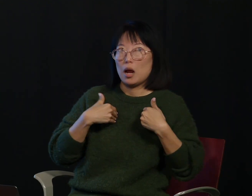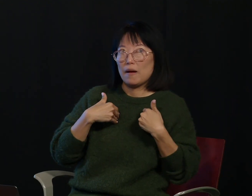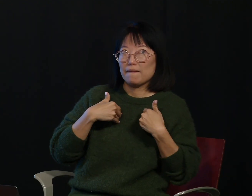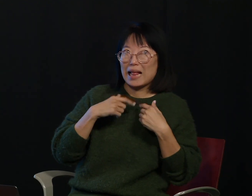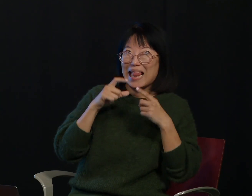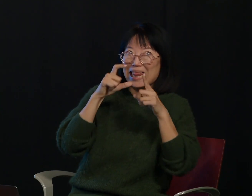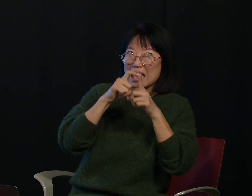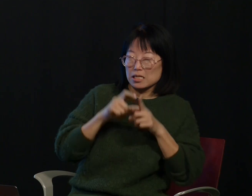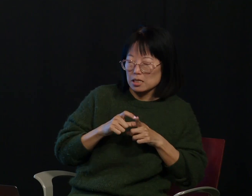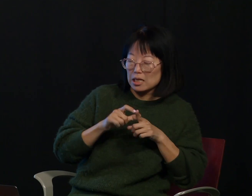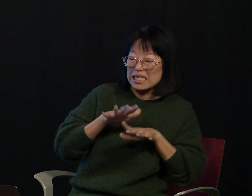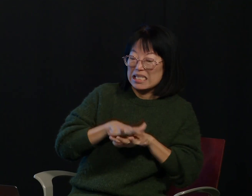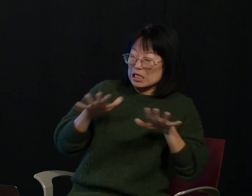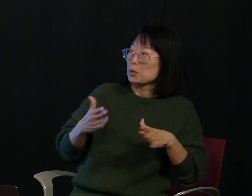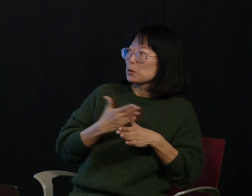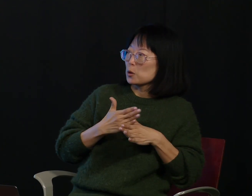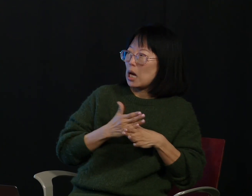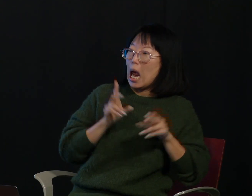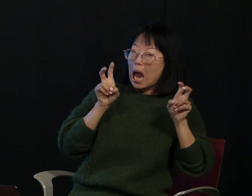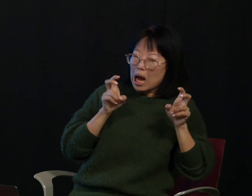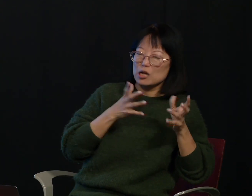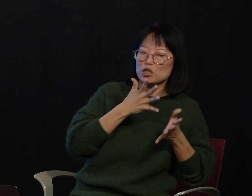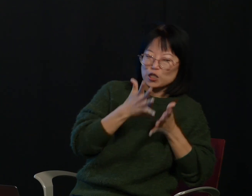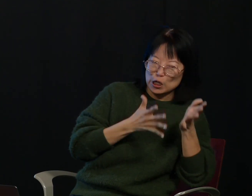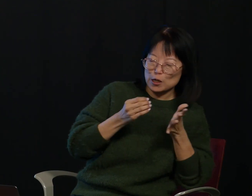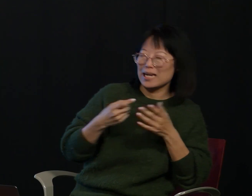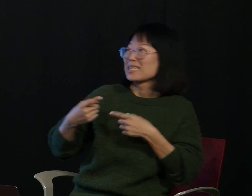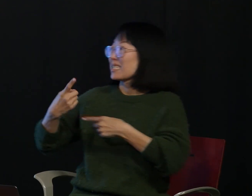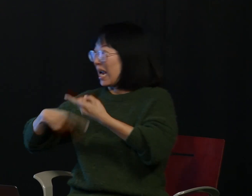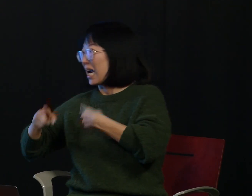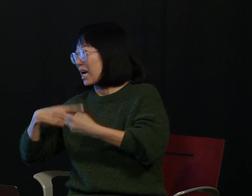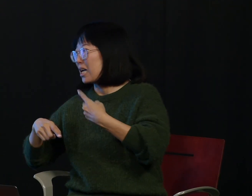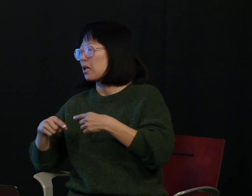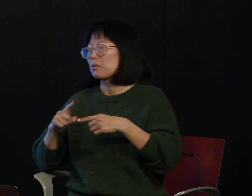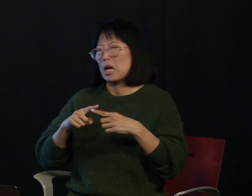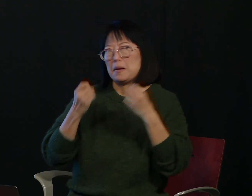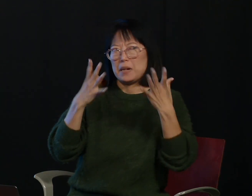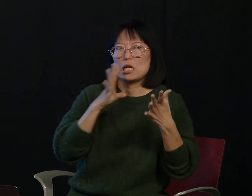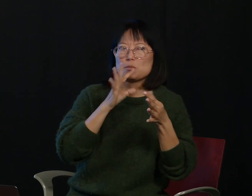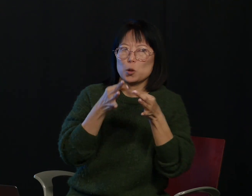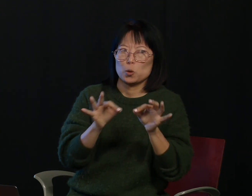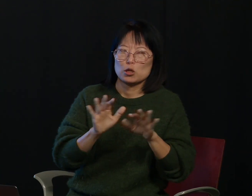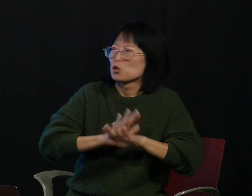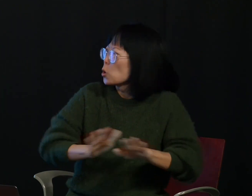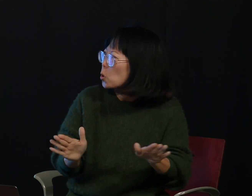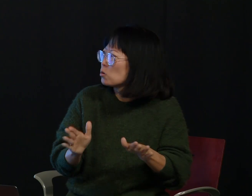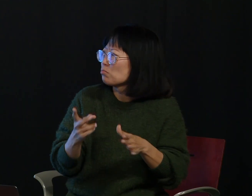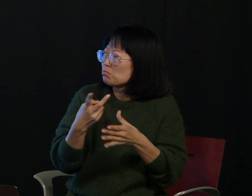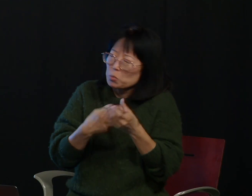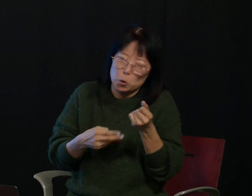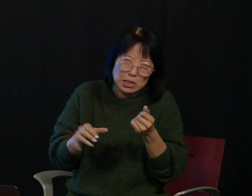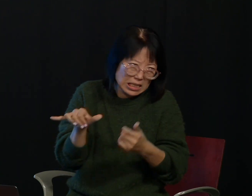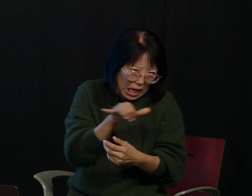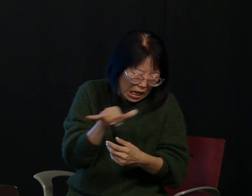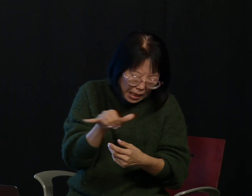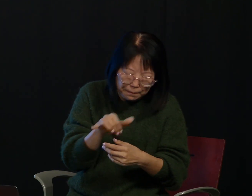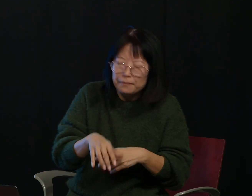we have lexical distinctions between gesture and sign, but many spoken languages do not. Both